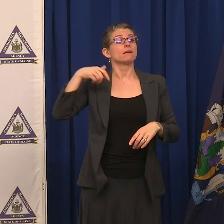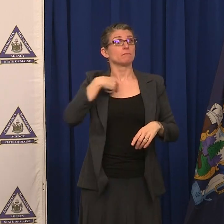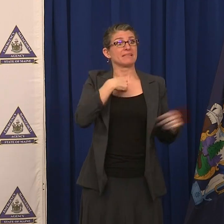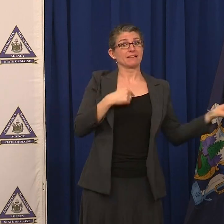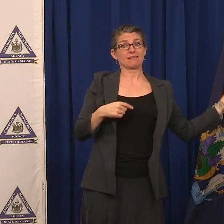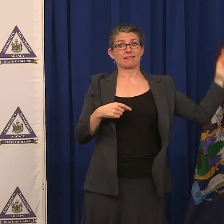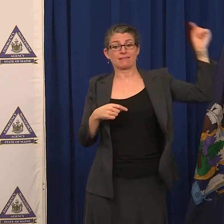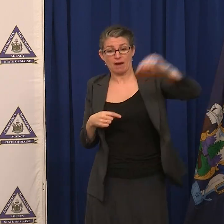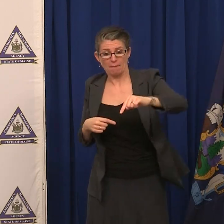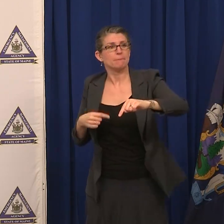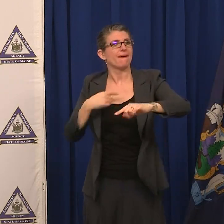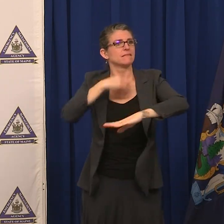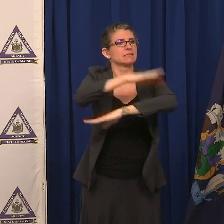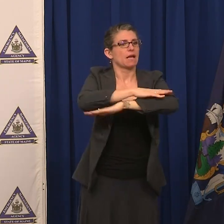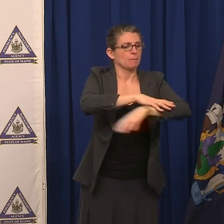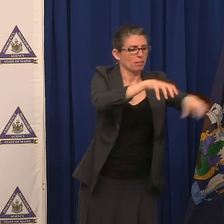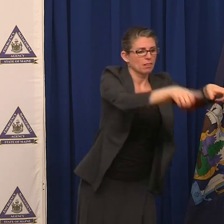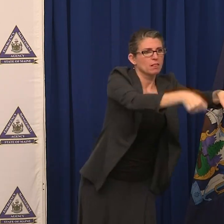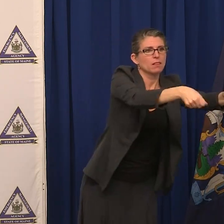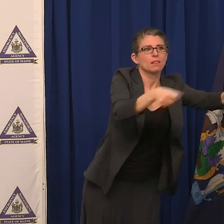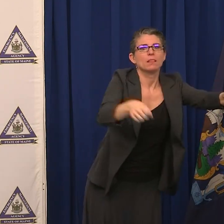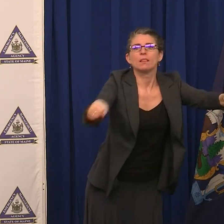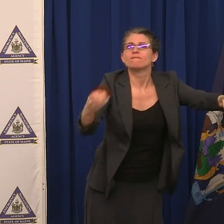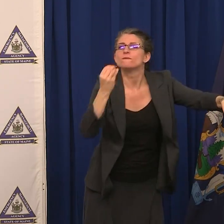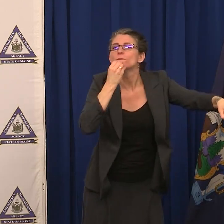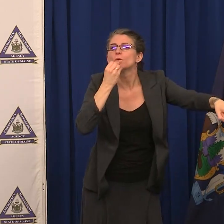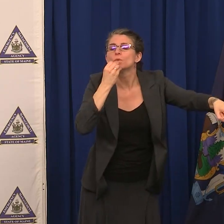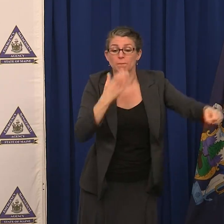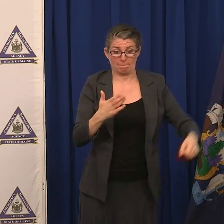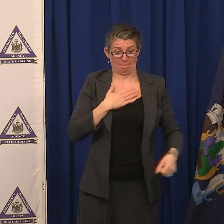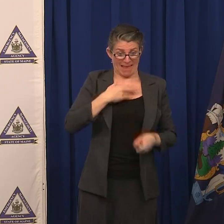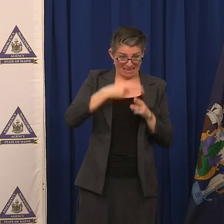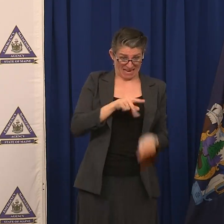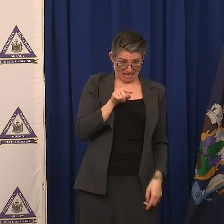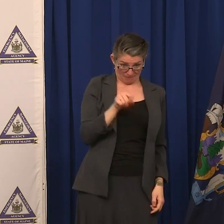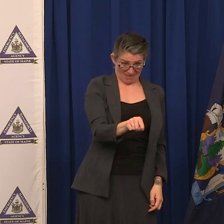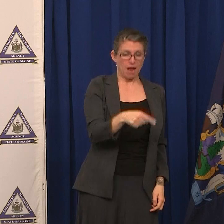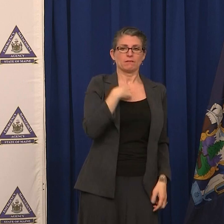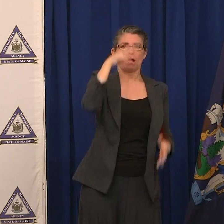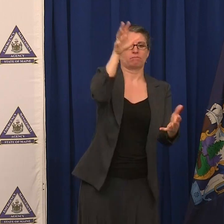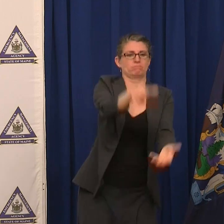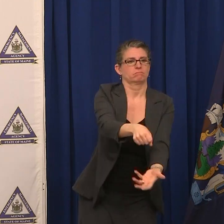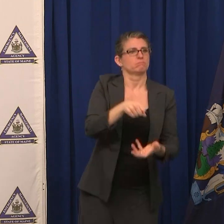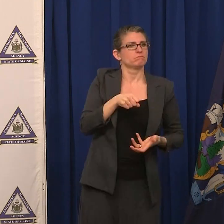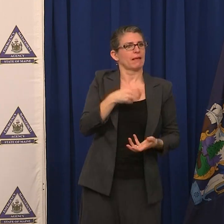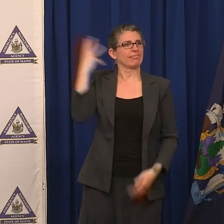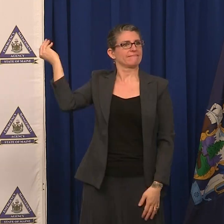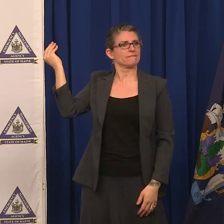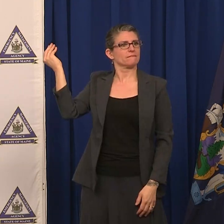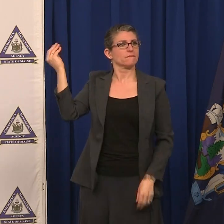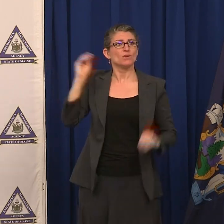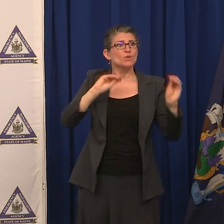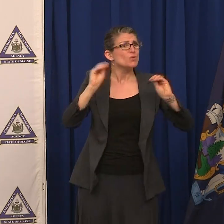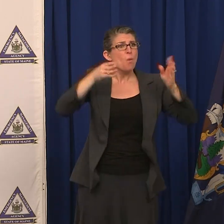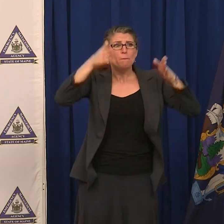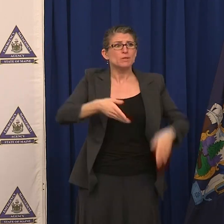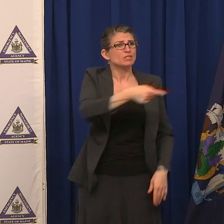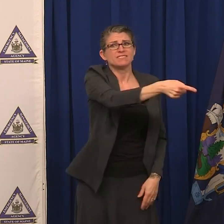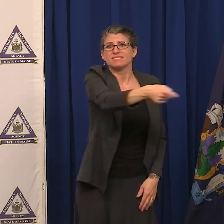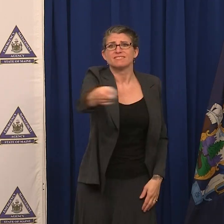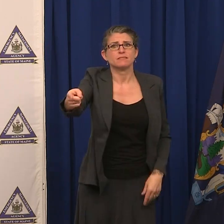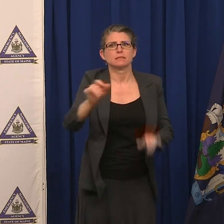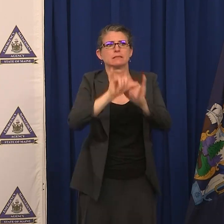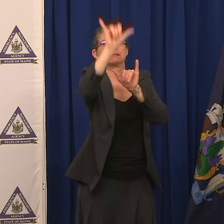out. So based on just my anecdotal observations, purely anecdotal, one guy's observations is that